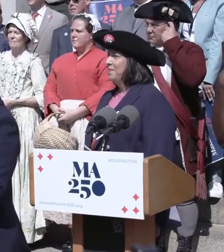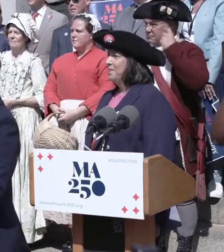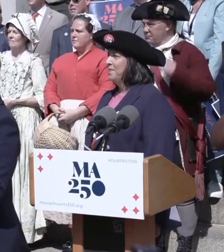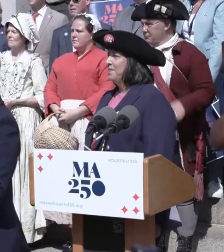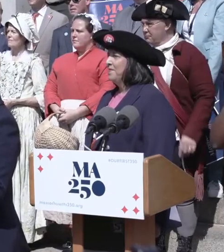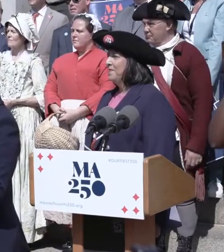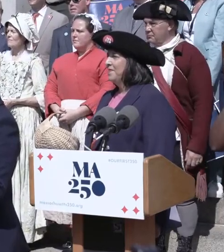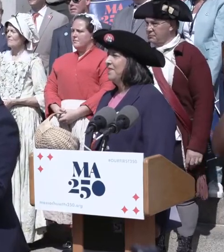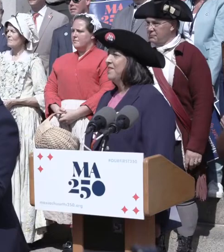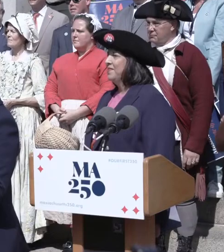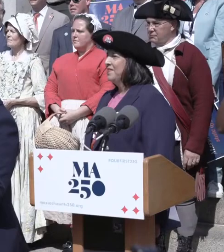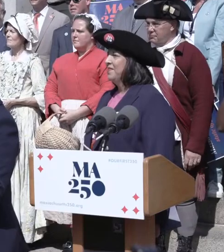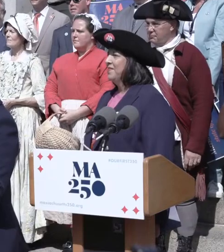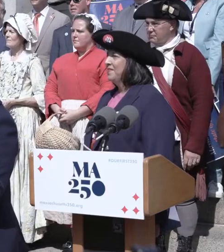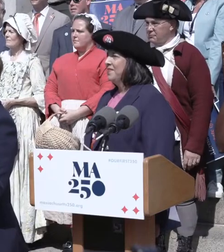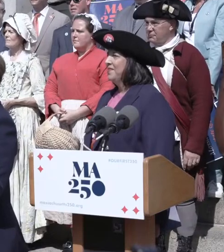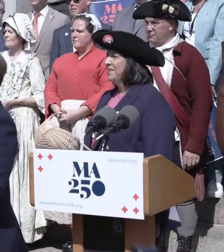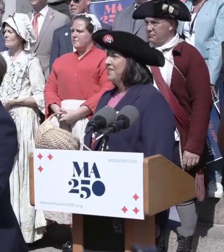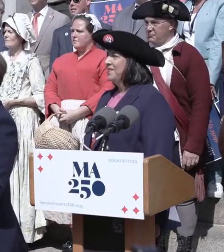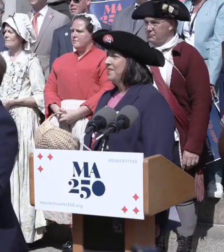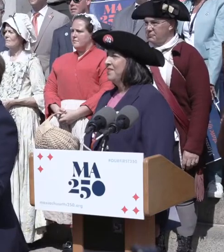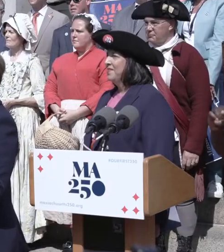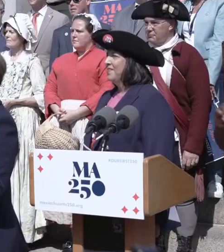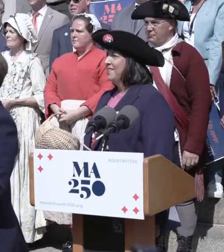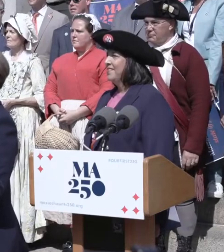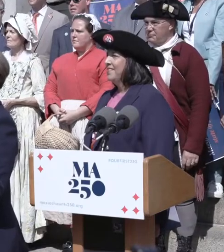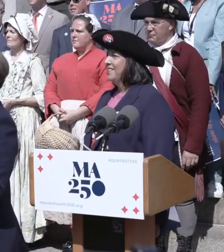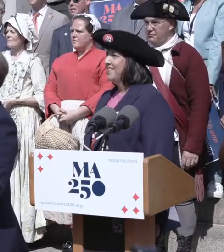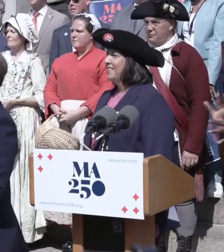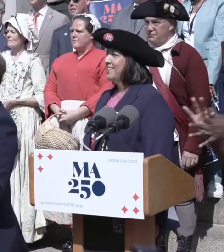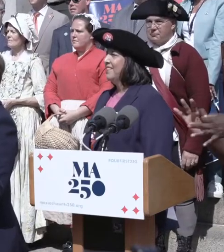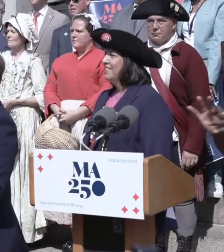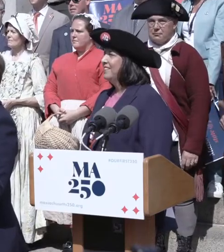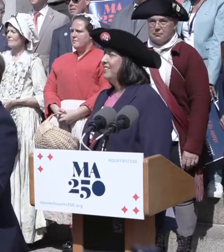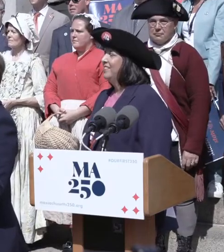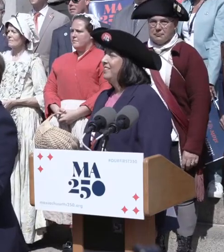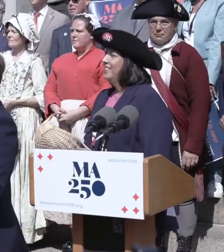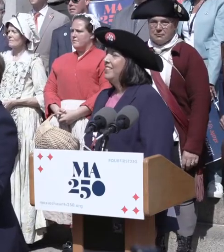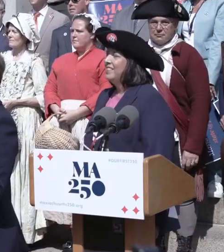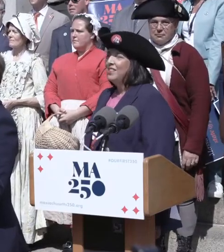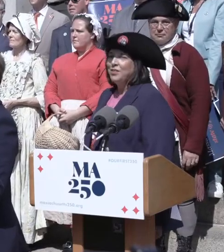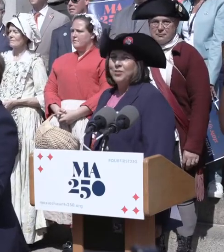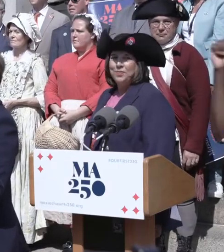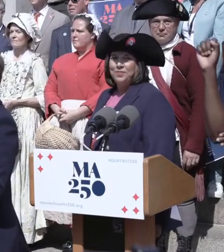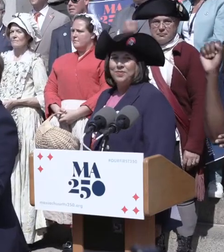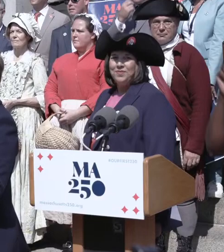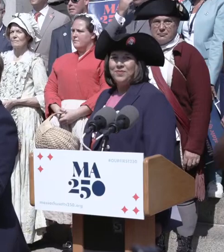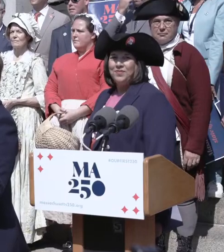Let us come together in pursuit of a common purpose.